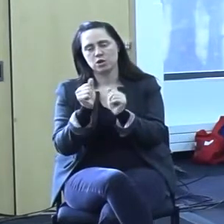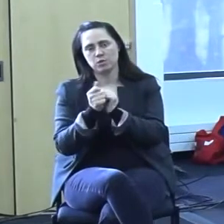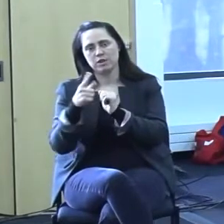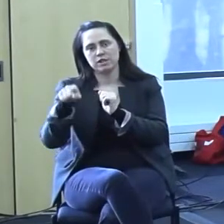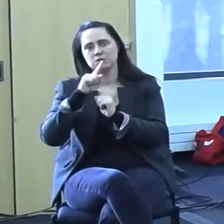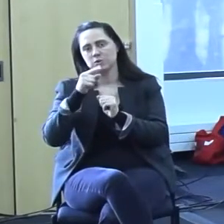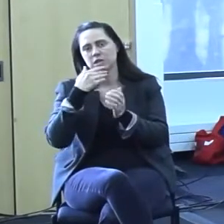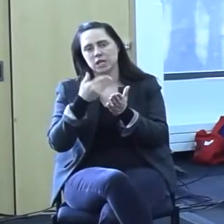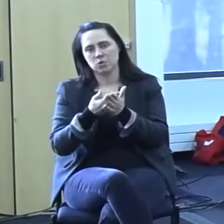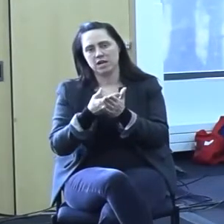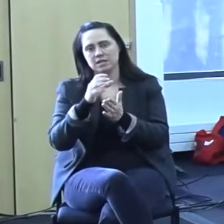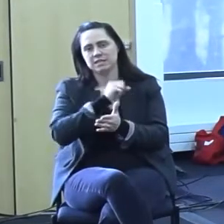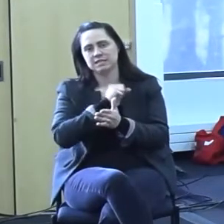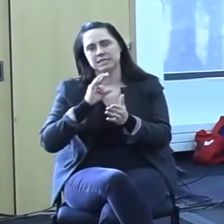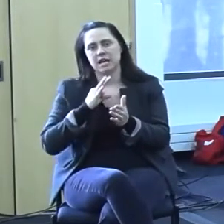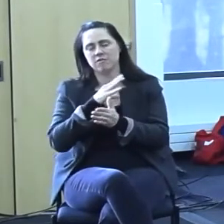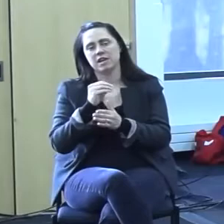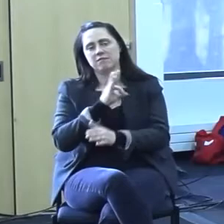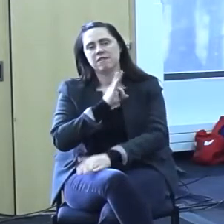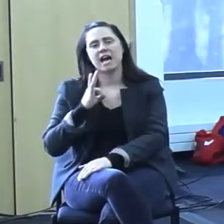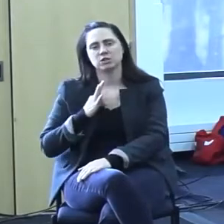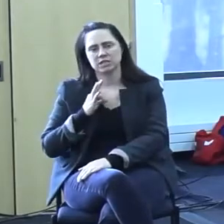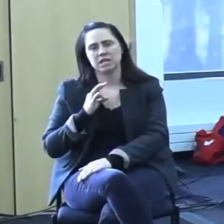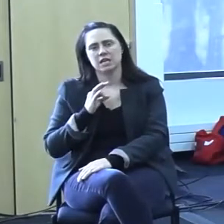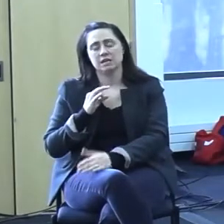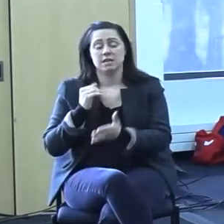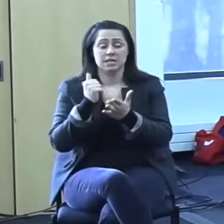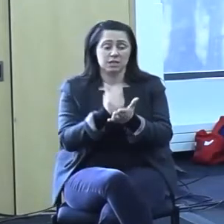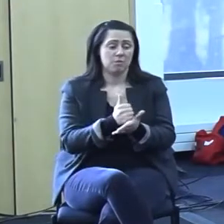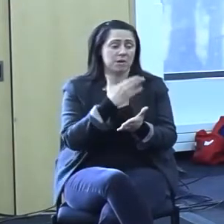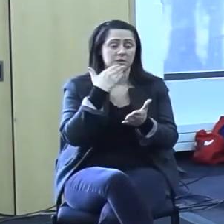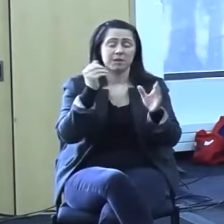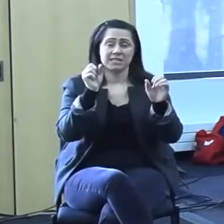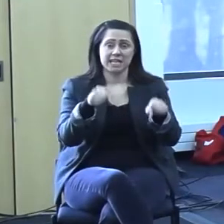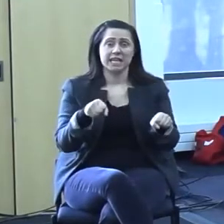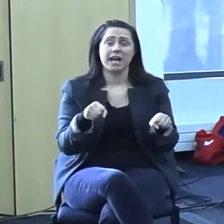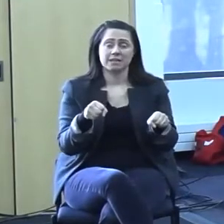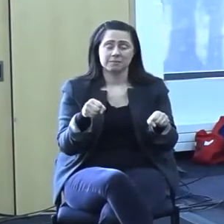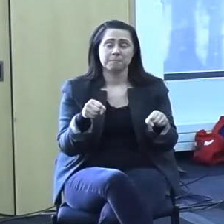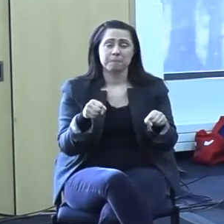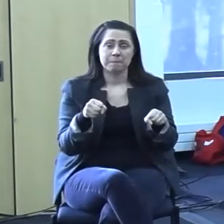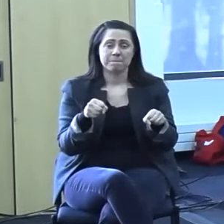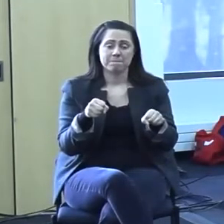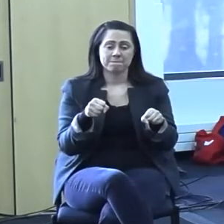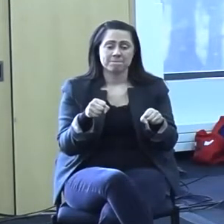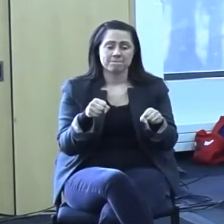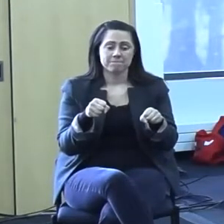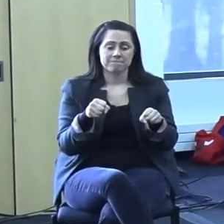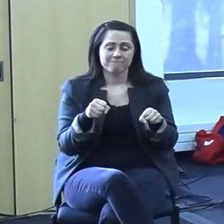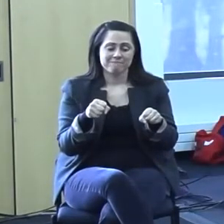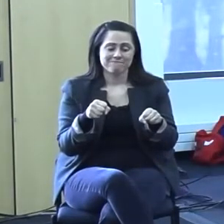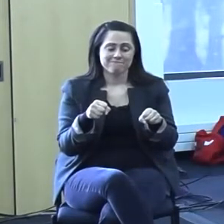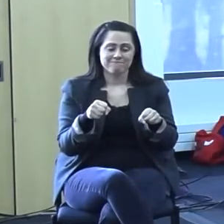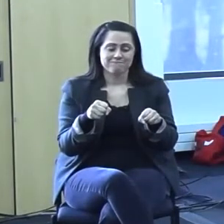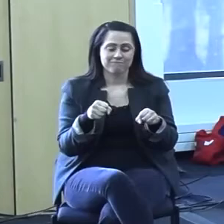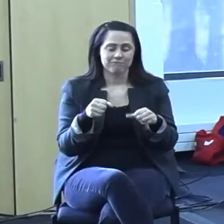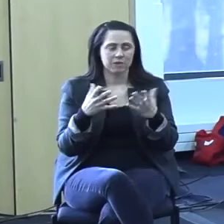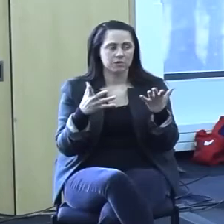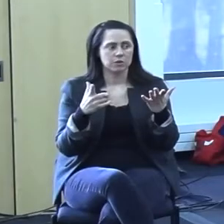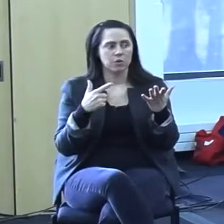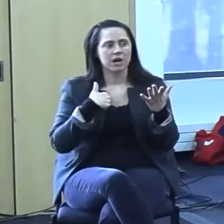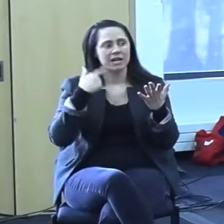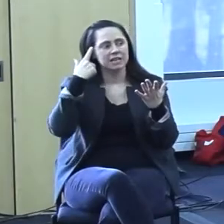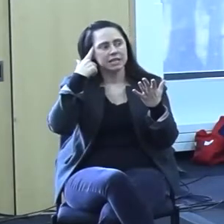these really great staff and faculty to help out as best as they can. Um, so